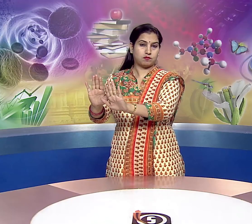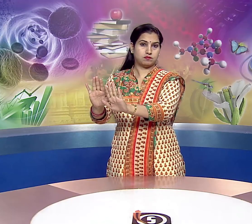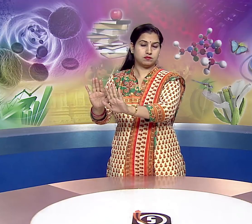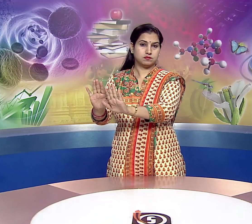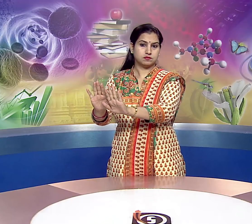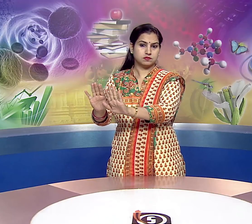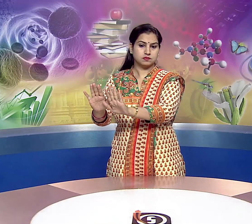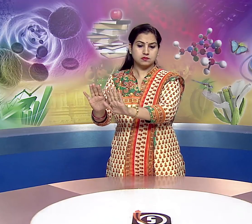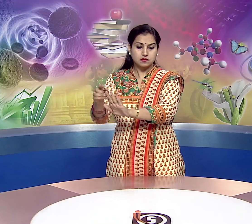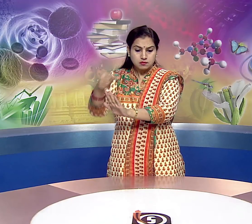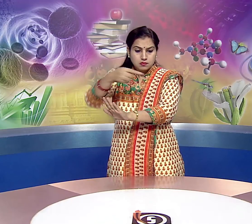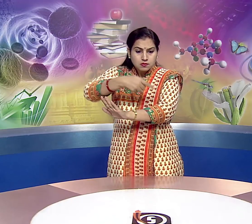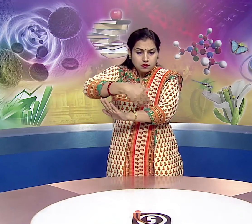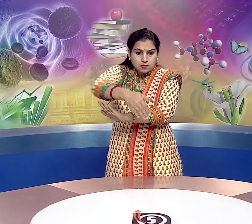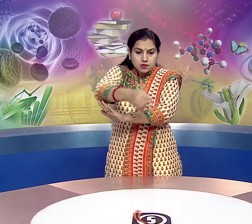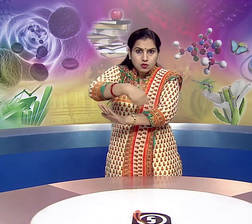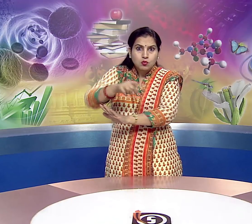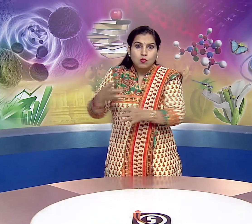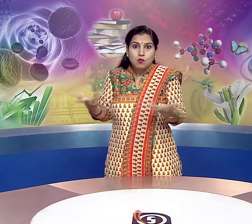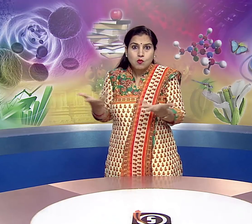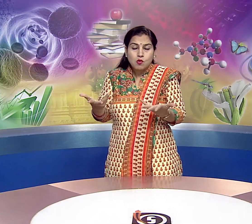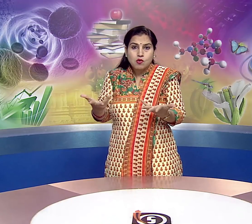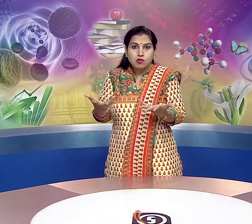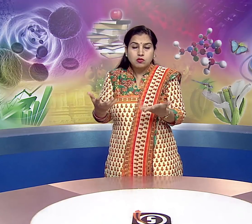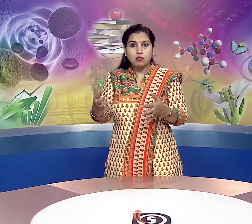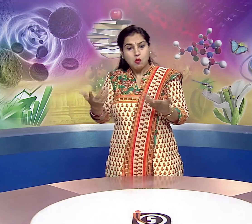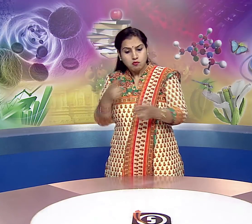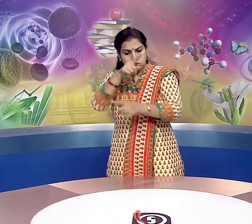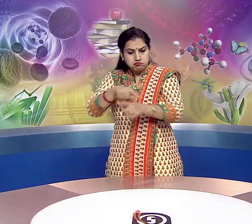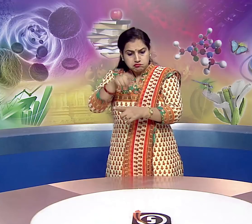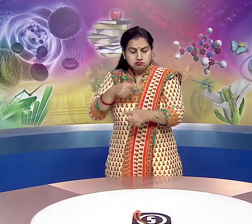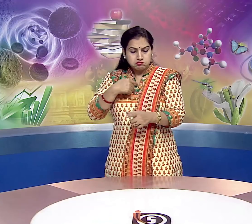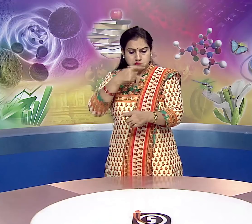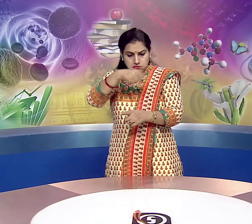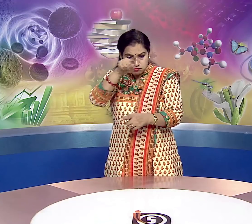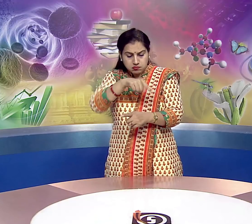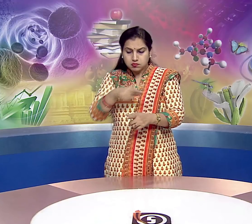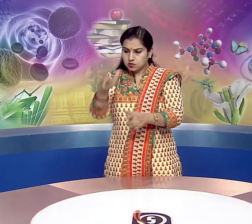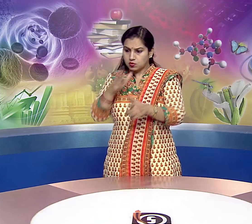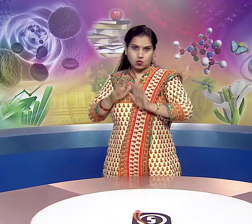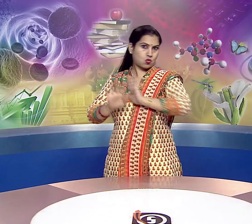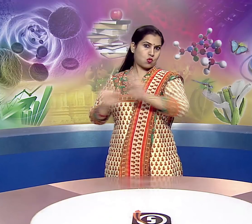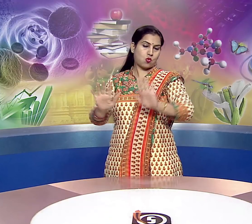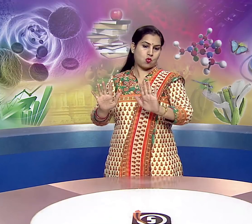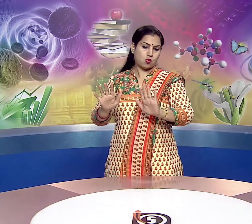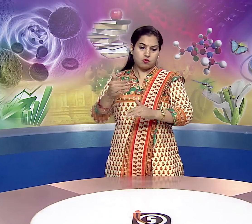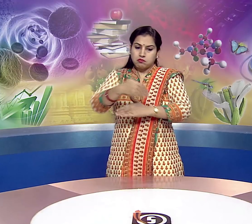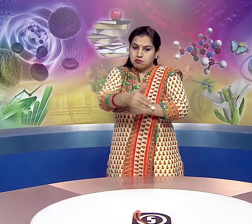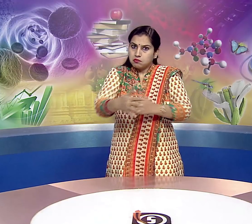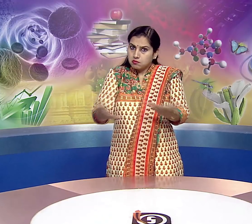about the rightness or wrongness about the use